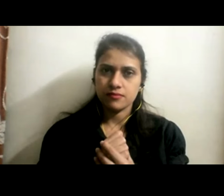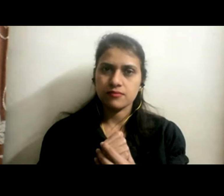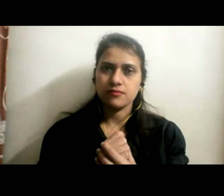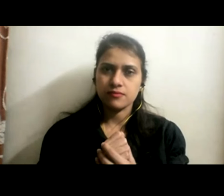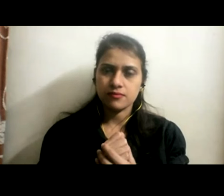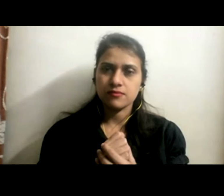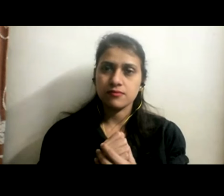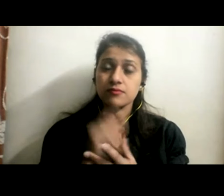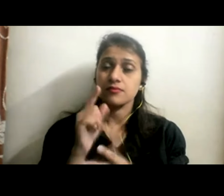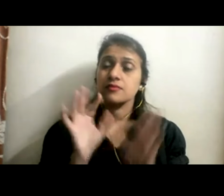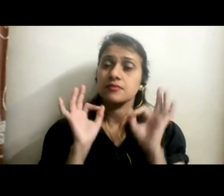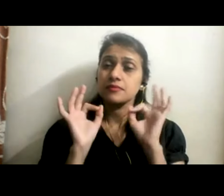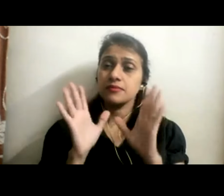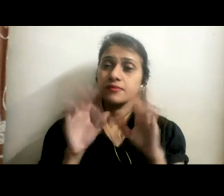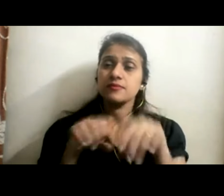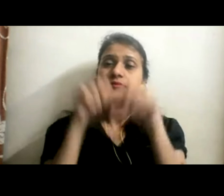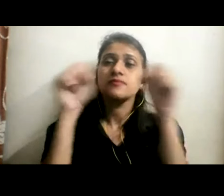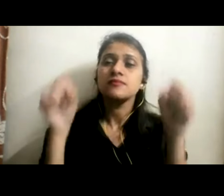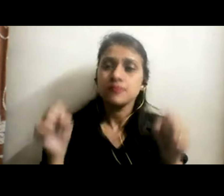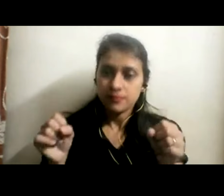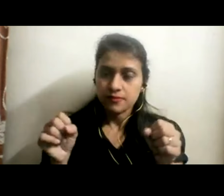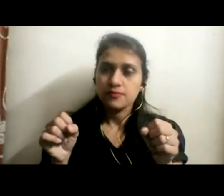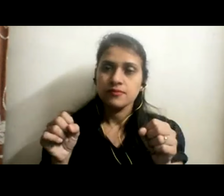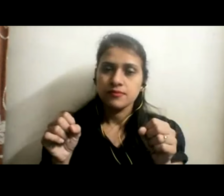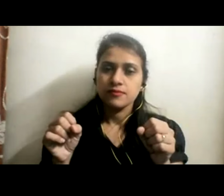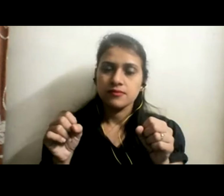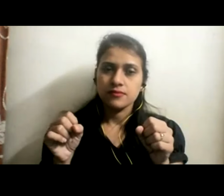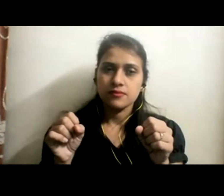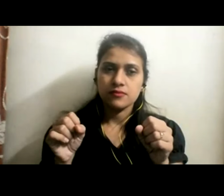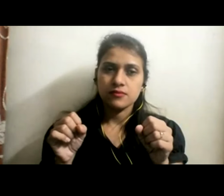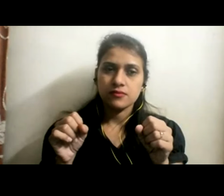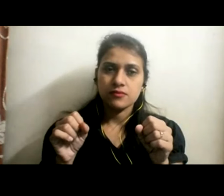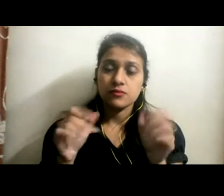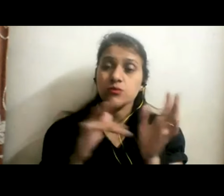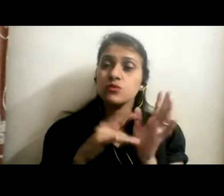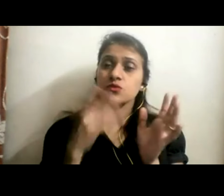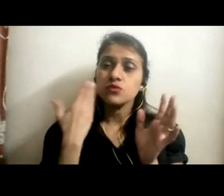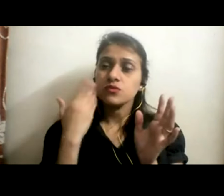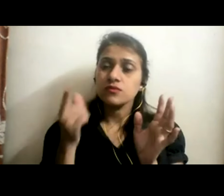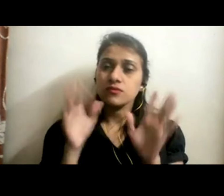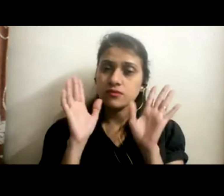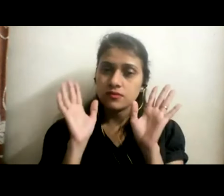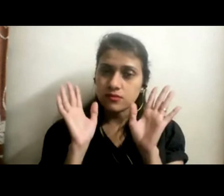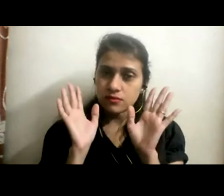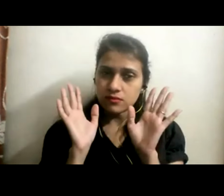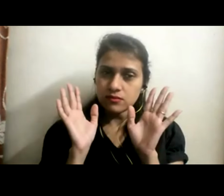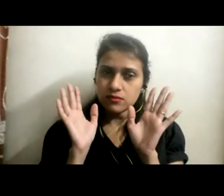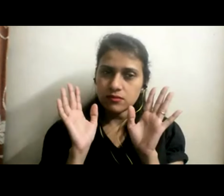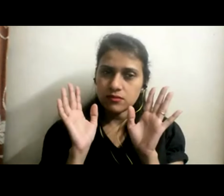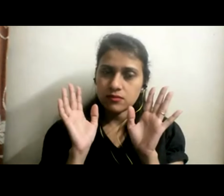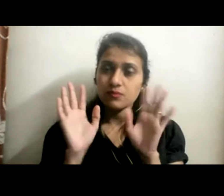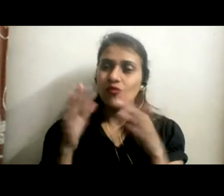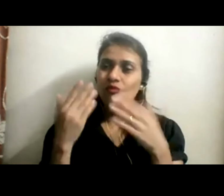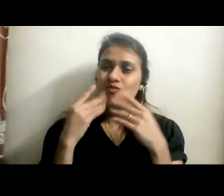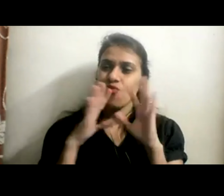very systematic. Okay. Where you have things that you actually have a list of things that you need to